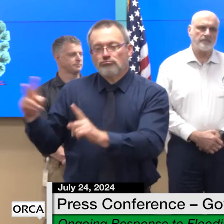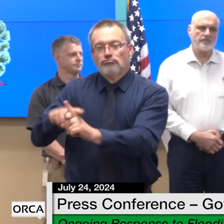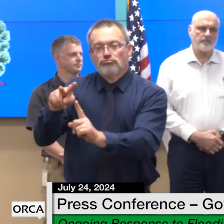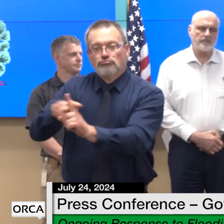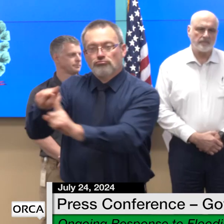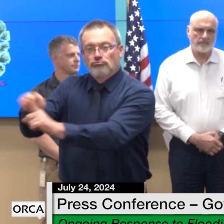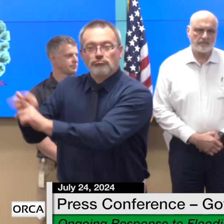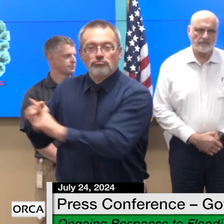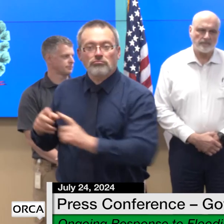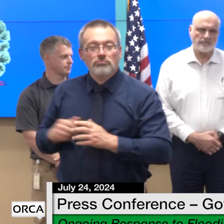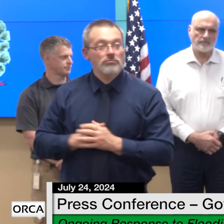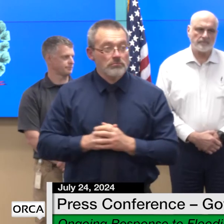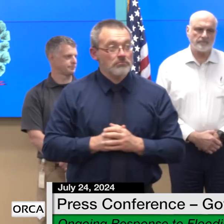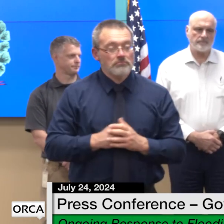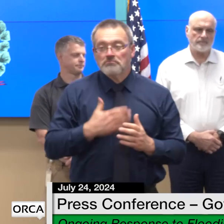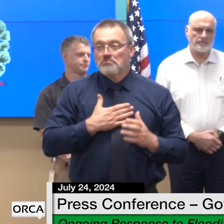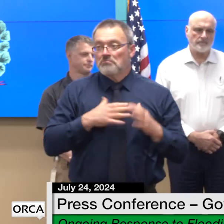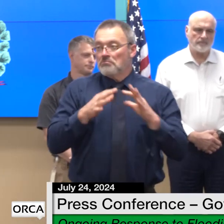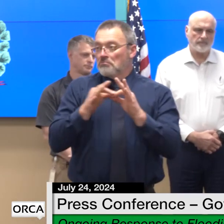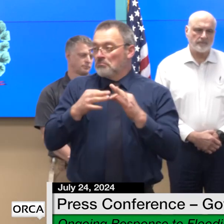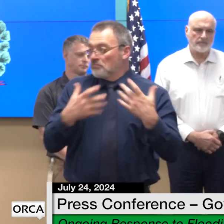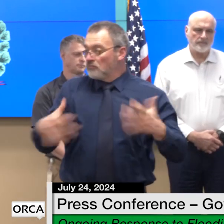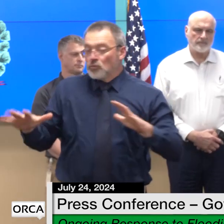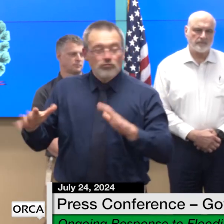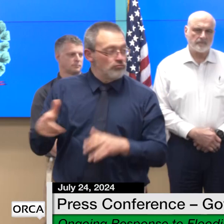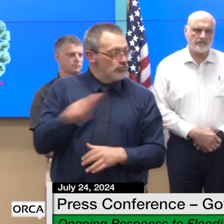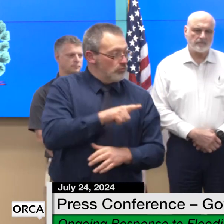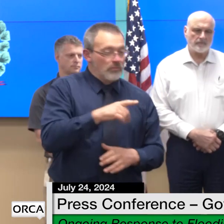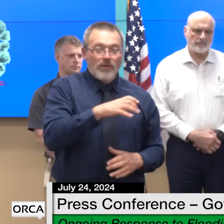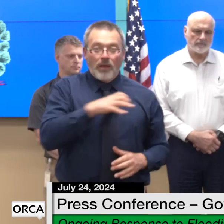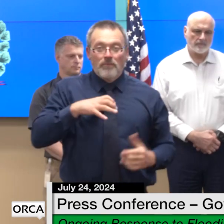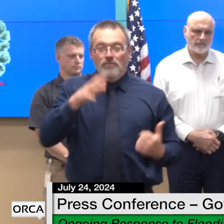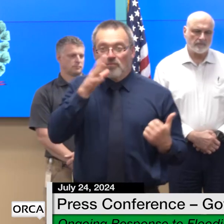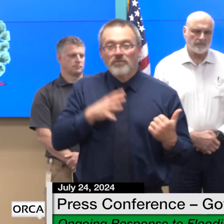to Commissioner Morrison. Thank you, Governor.